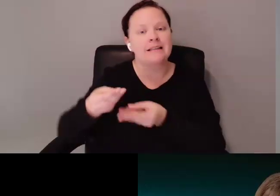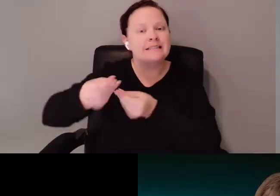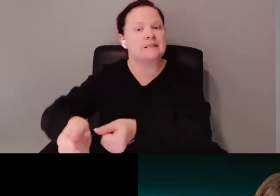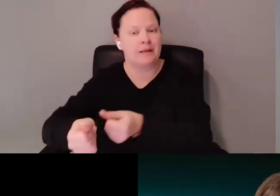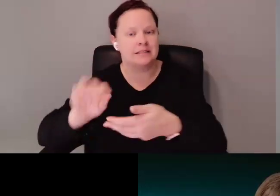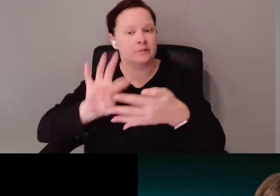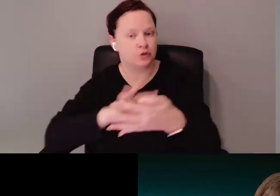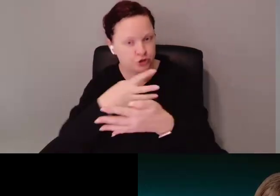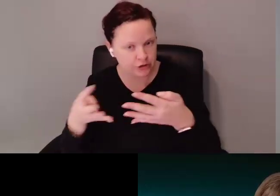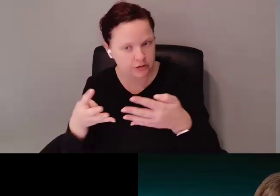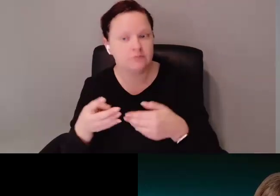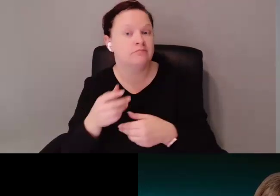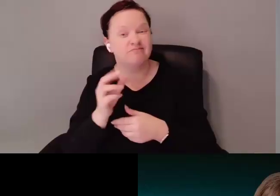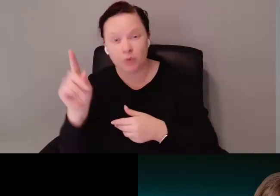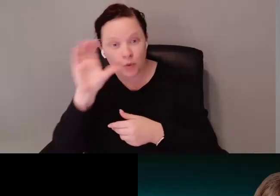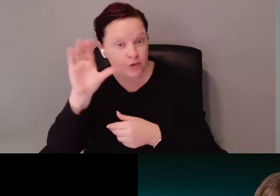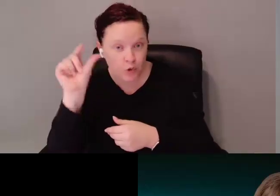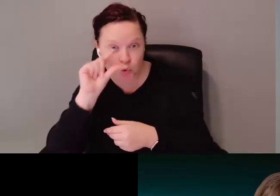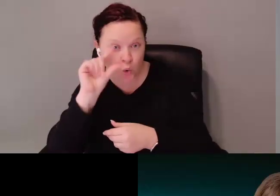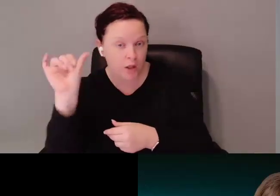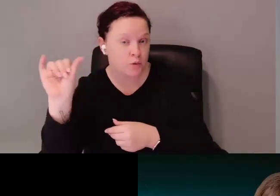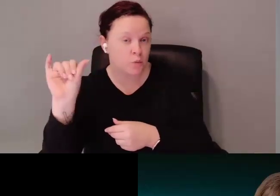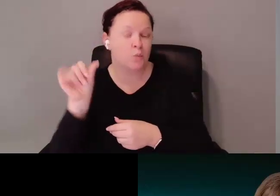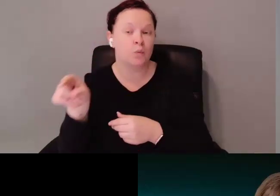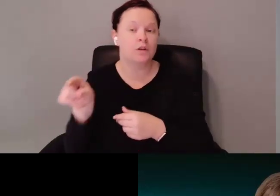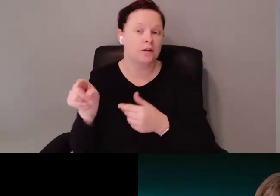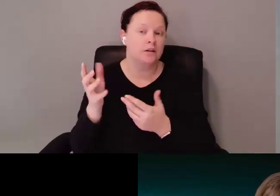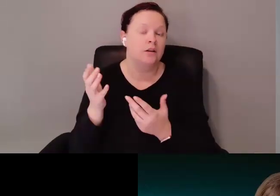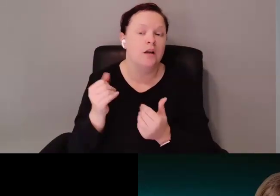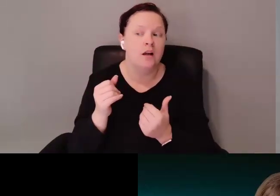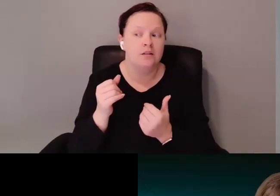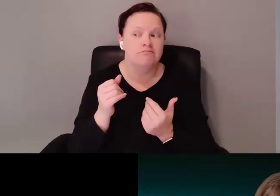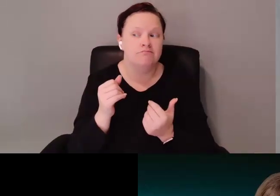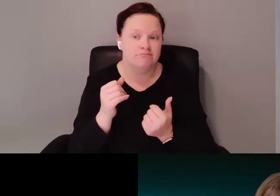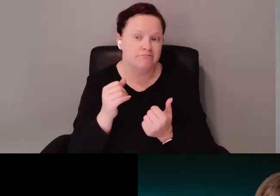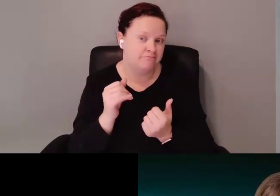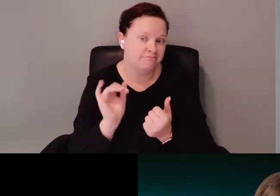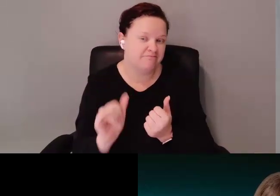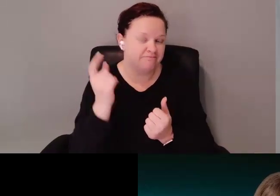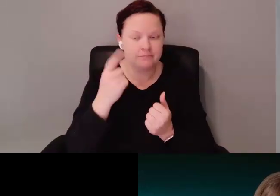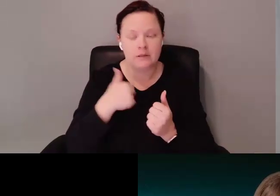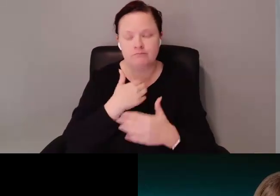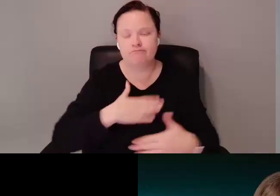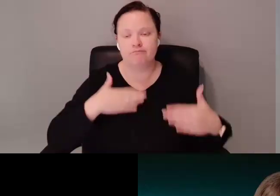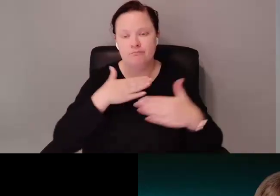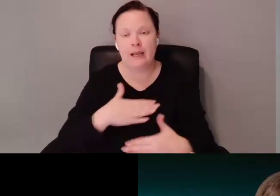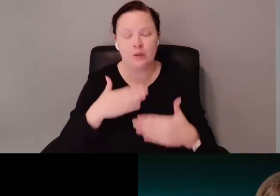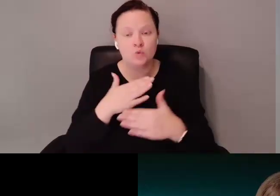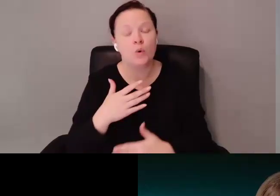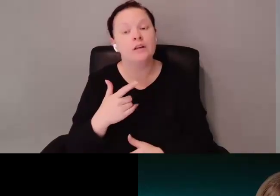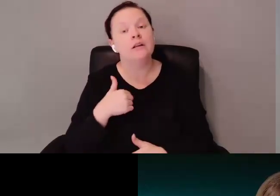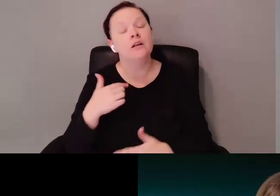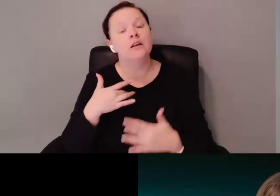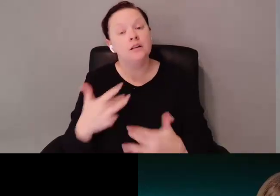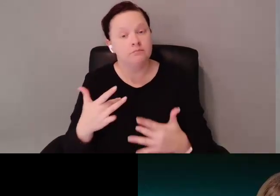or you can look on Google for one. But that is one of the things that I enjoy in the classes that I teach. I